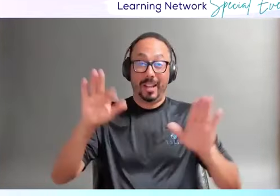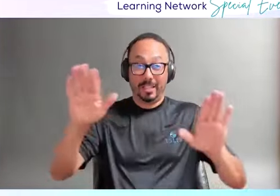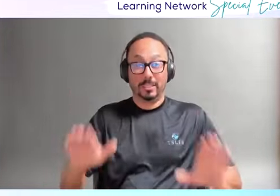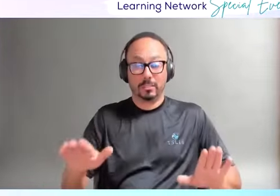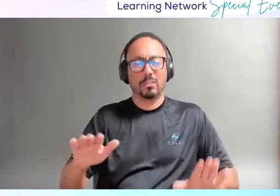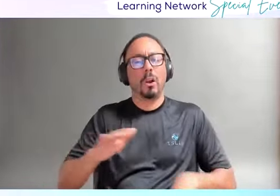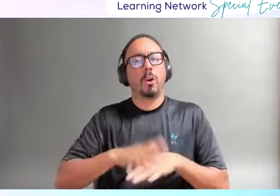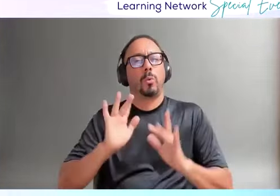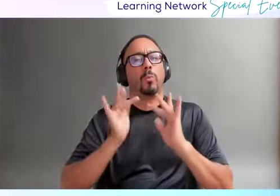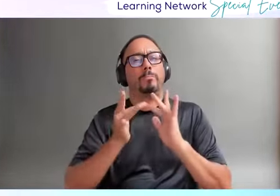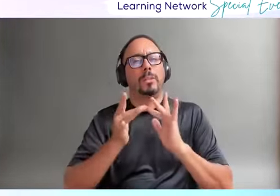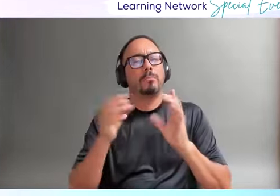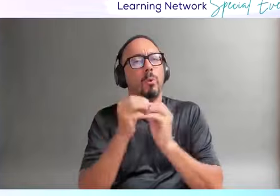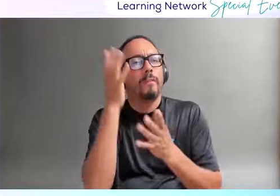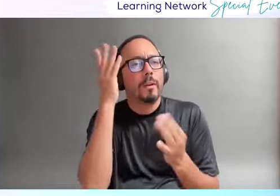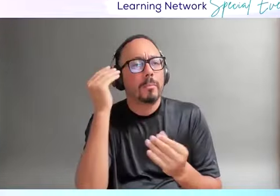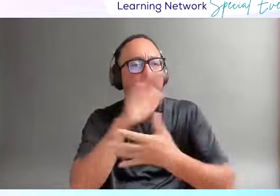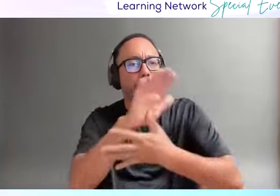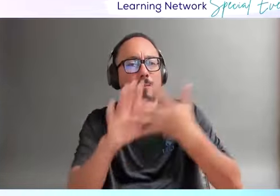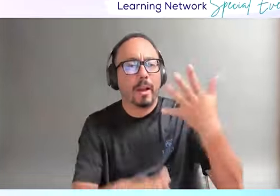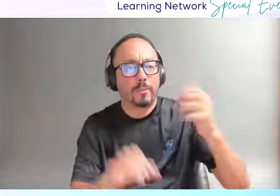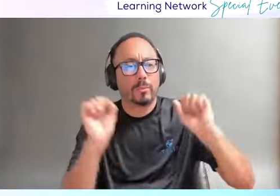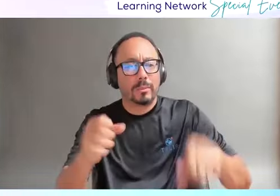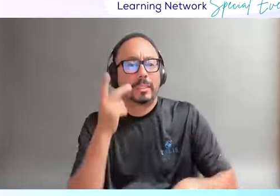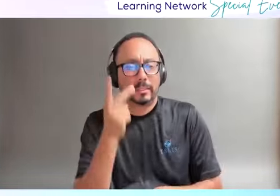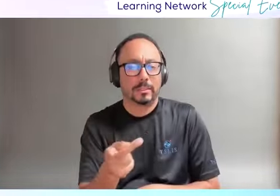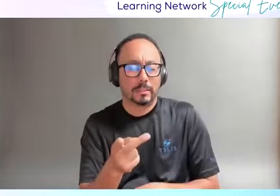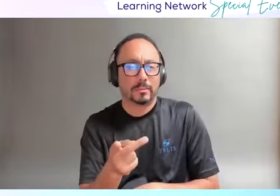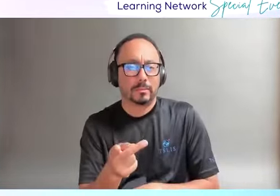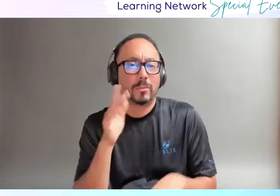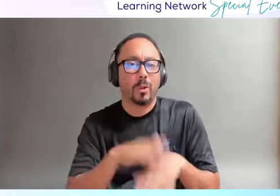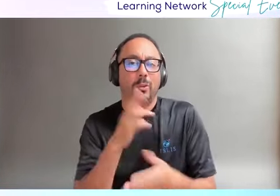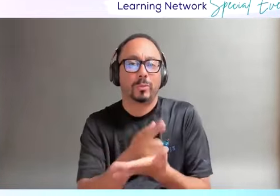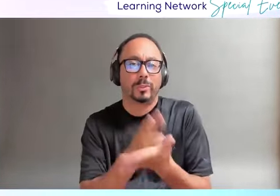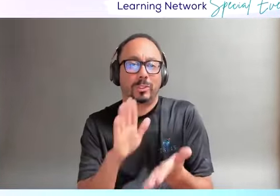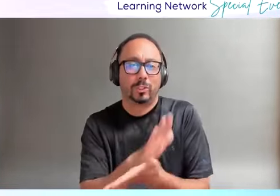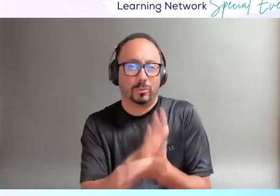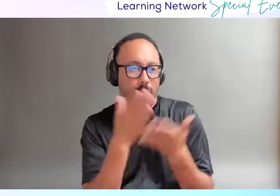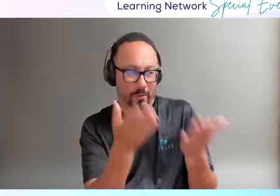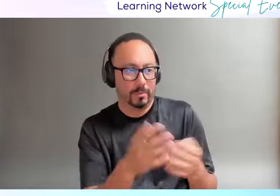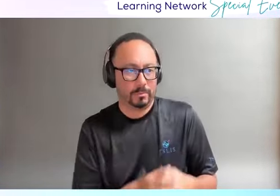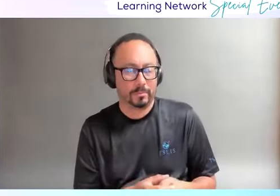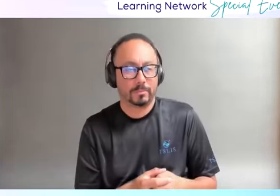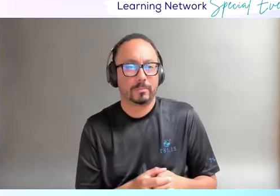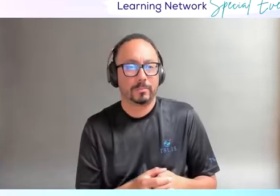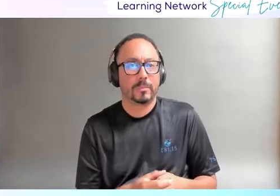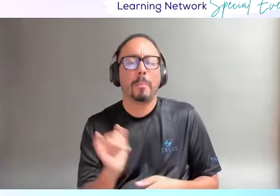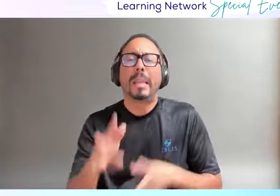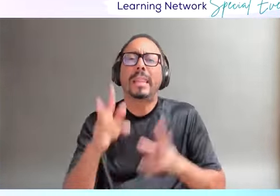website, which you can see in the resource sheet. But we've tried to summarize what some of these issues are for women and women's